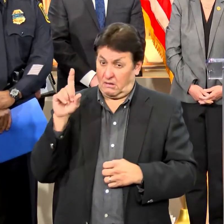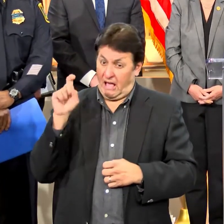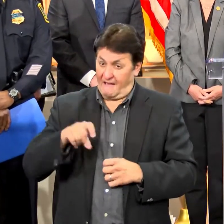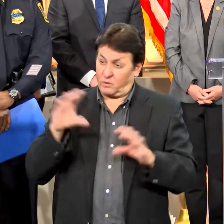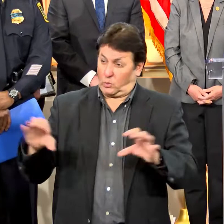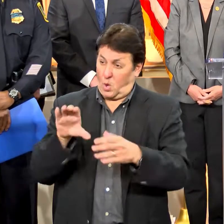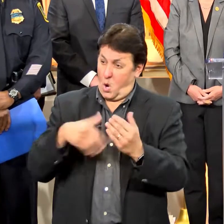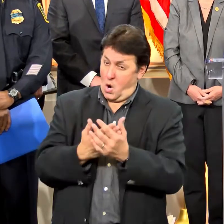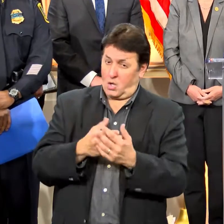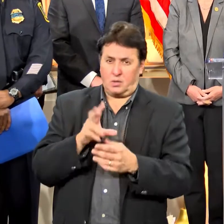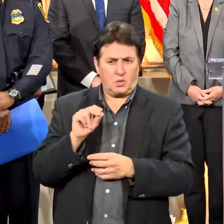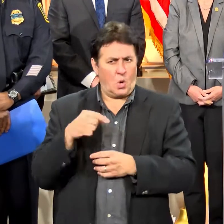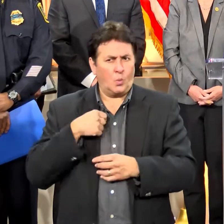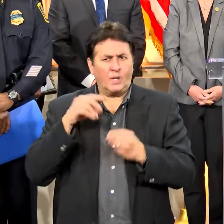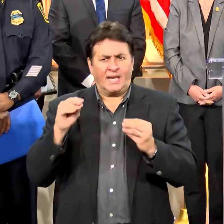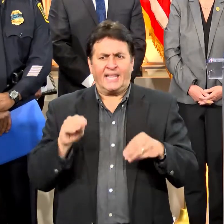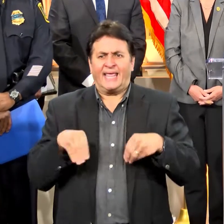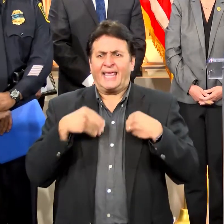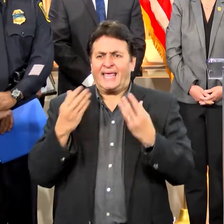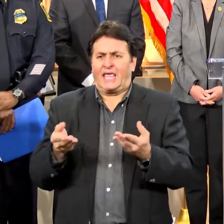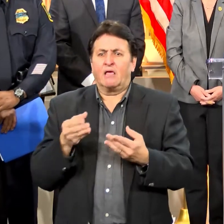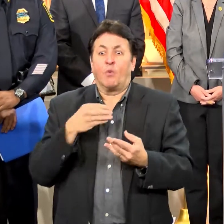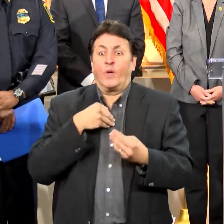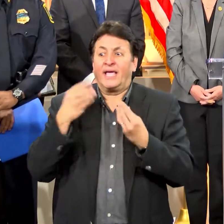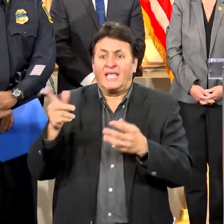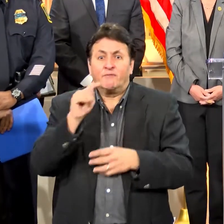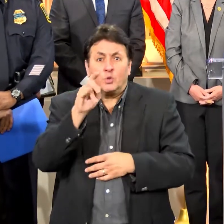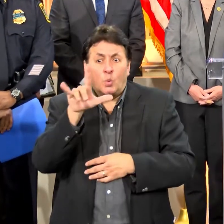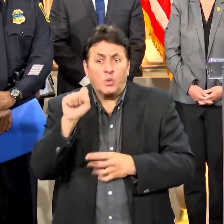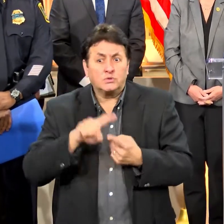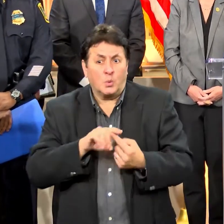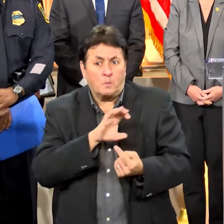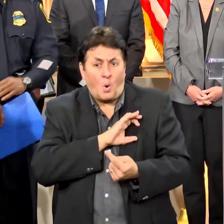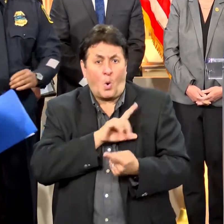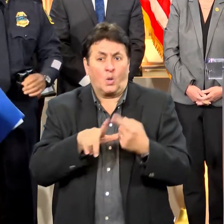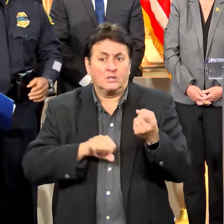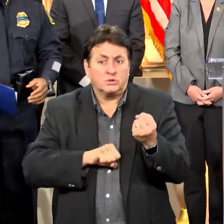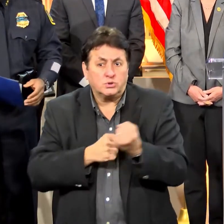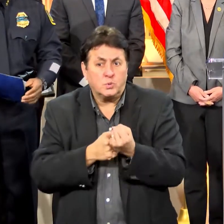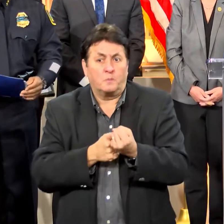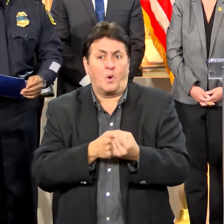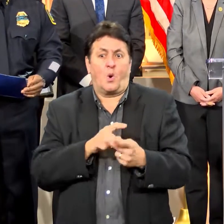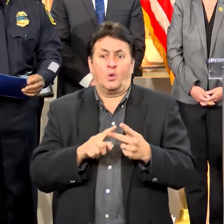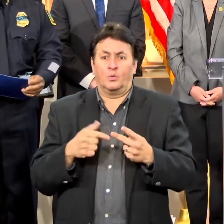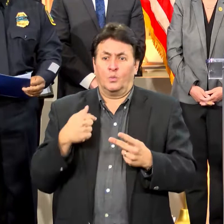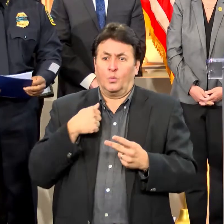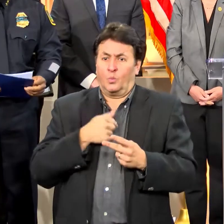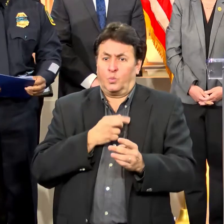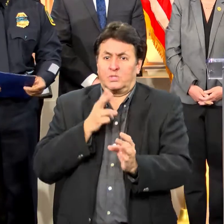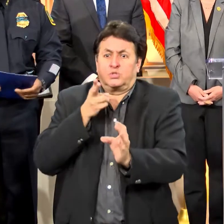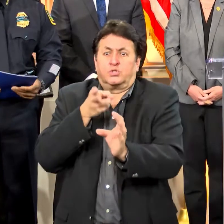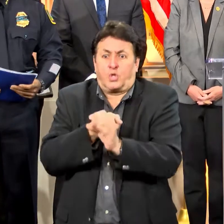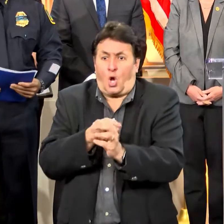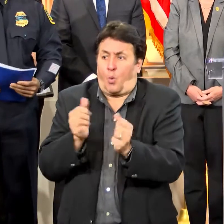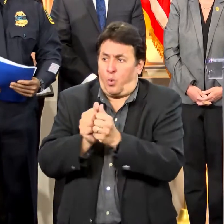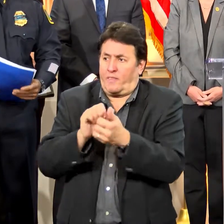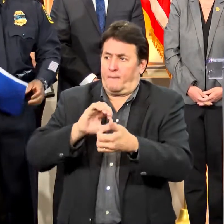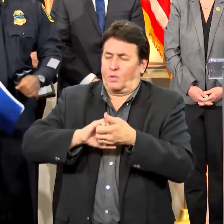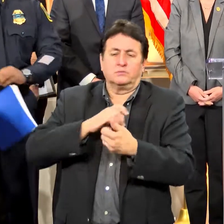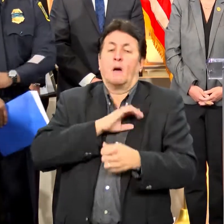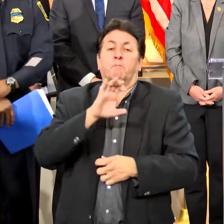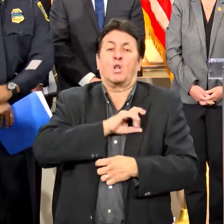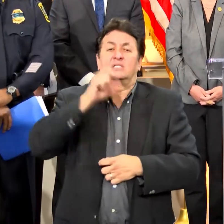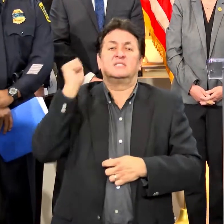tools to work with, the support that they need, and join with them in creating a comprehensive and holistic